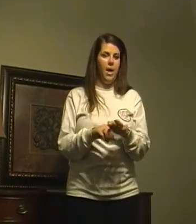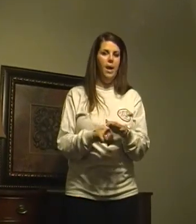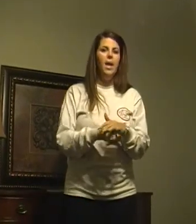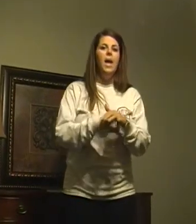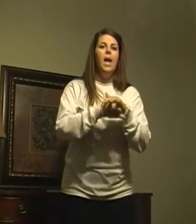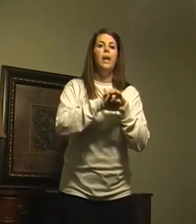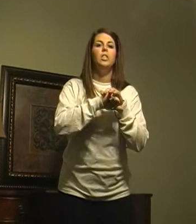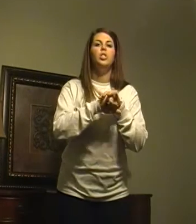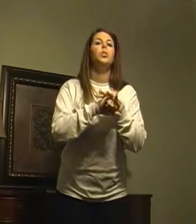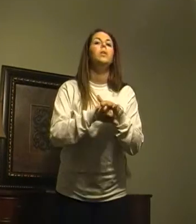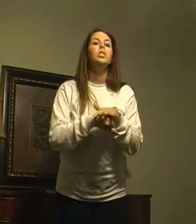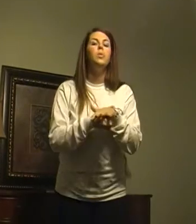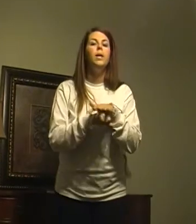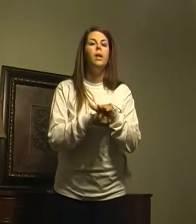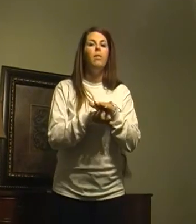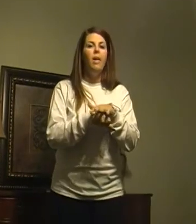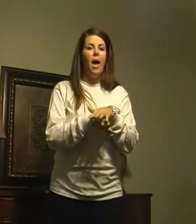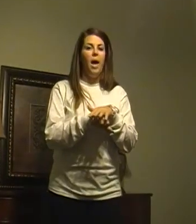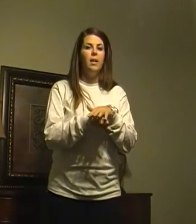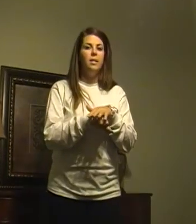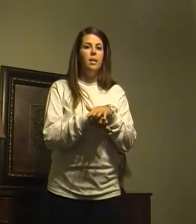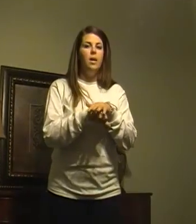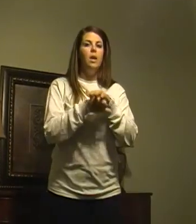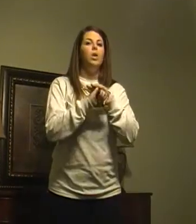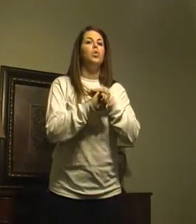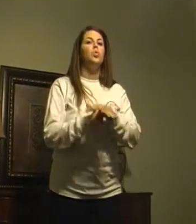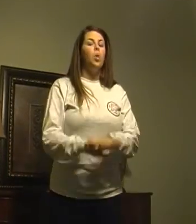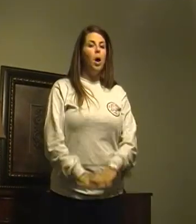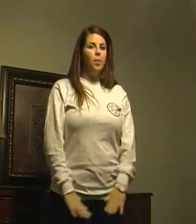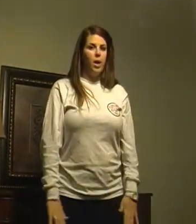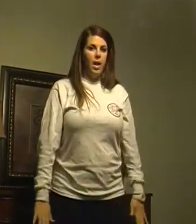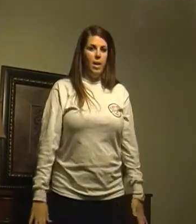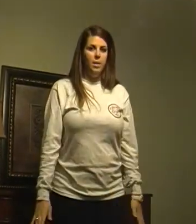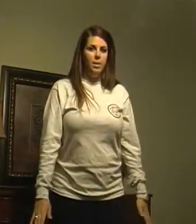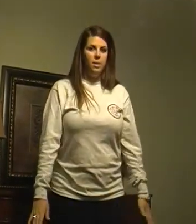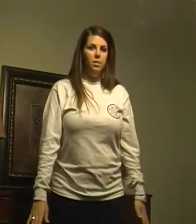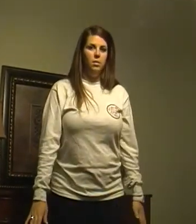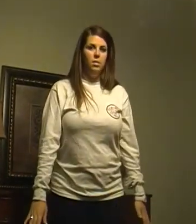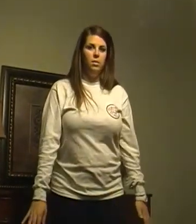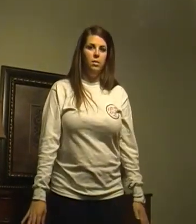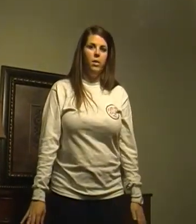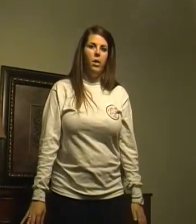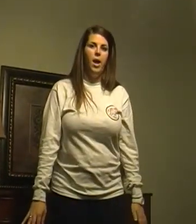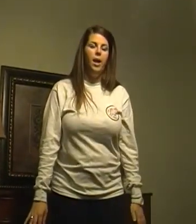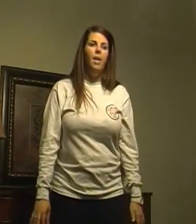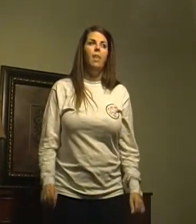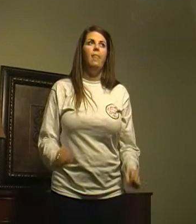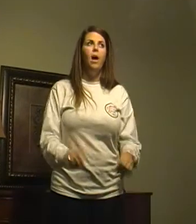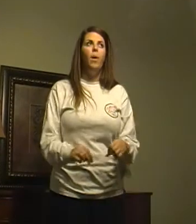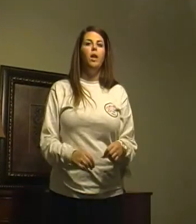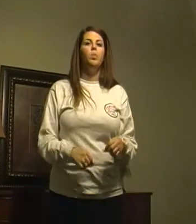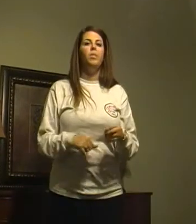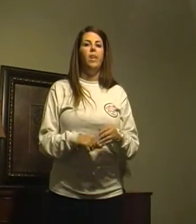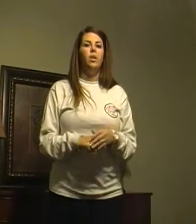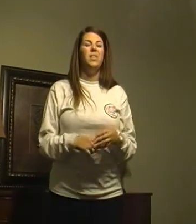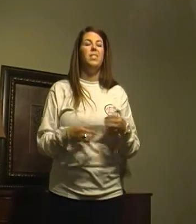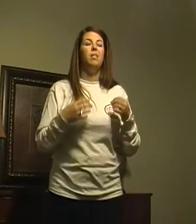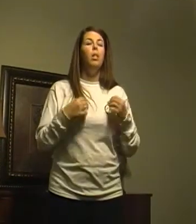that. And as soon as you hear that, drop your hands. Okay? That way it'll prevent you, because it's a